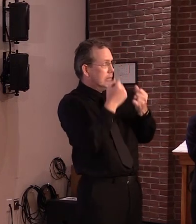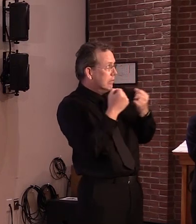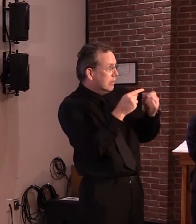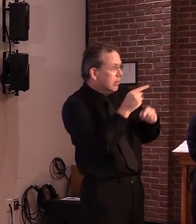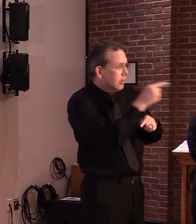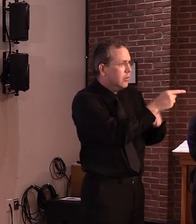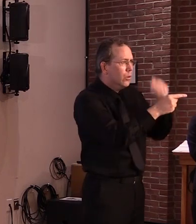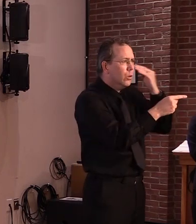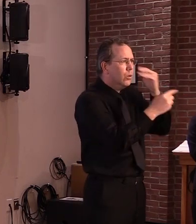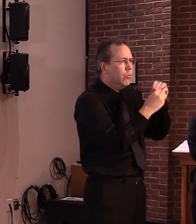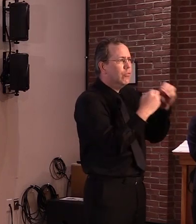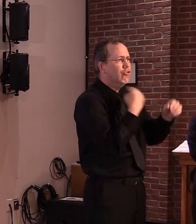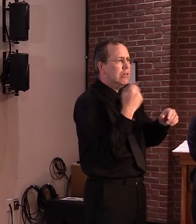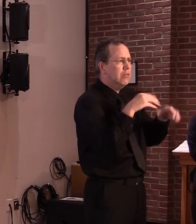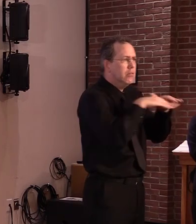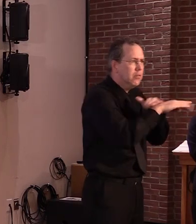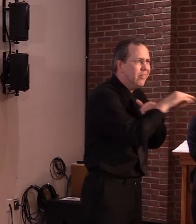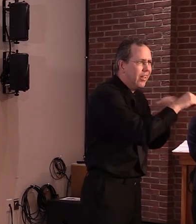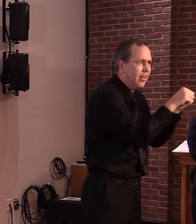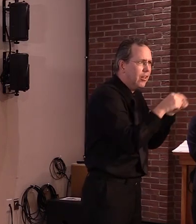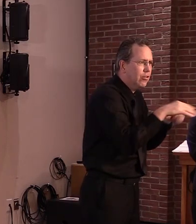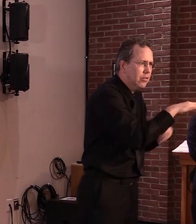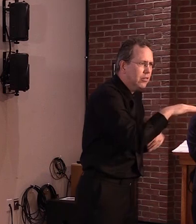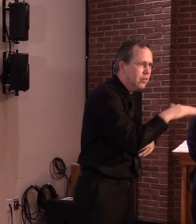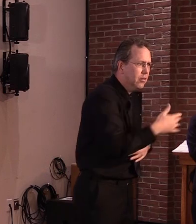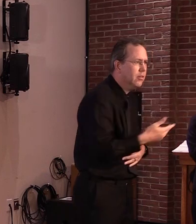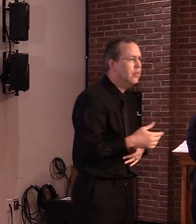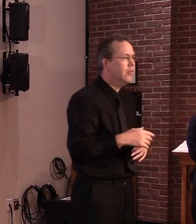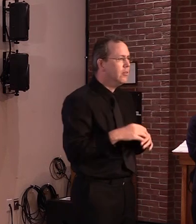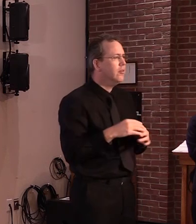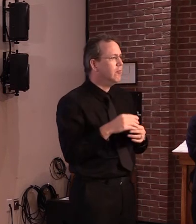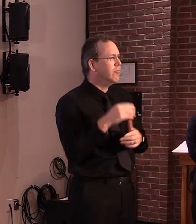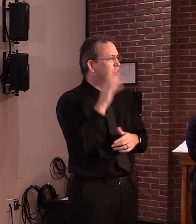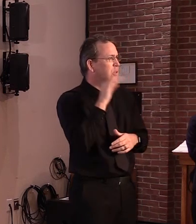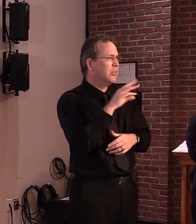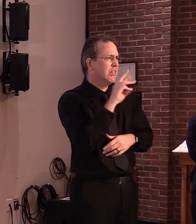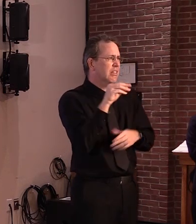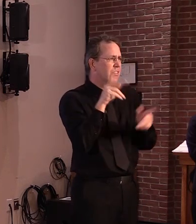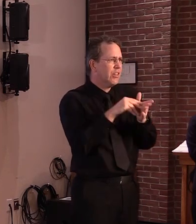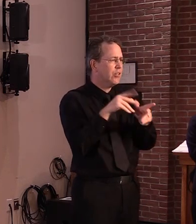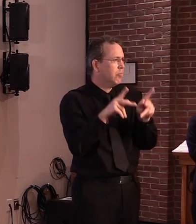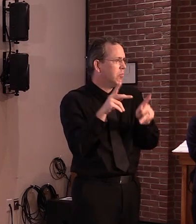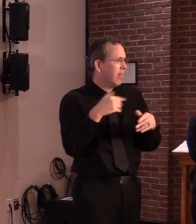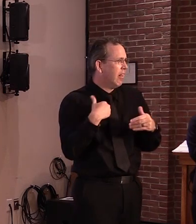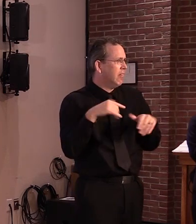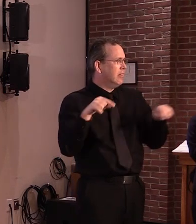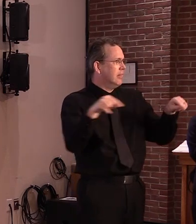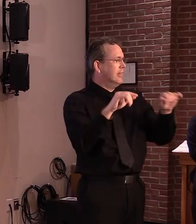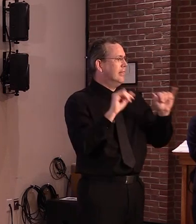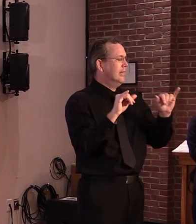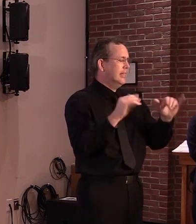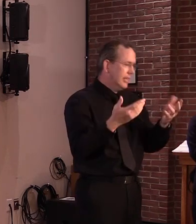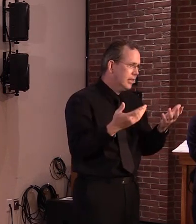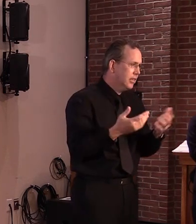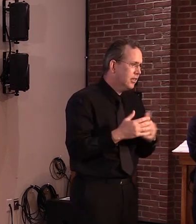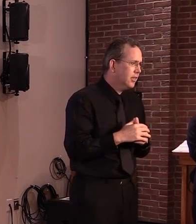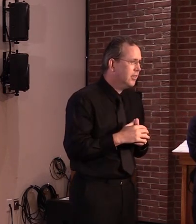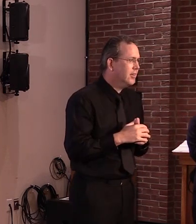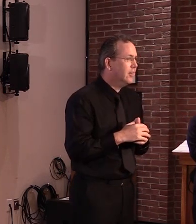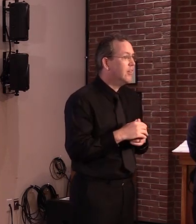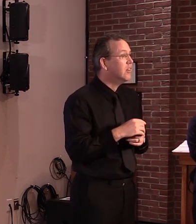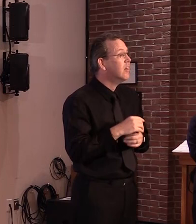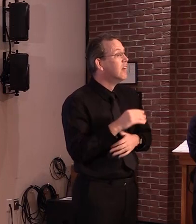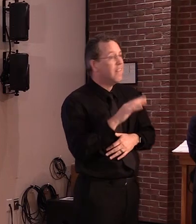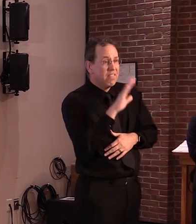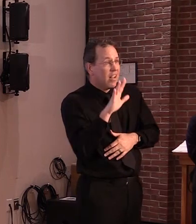about 60,000 active cases. And a 5-hour drive, you're closer to 80,000 active cases. Again, this is a good lesson